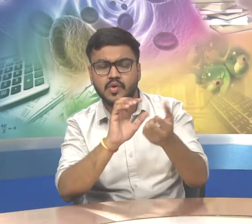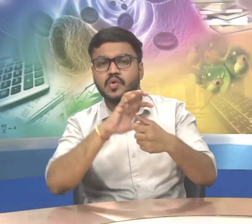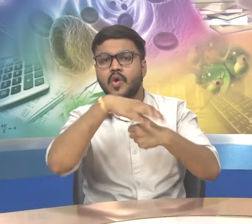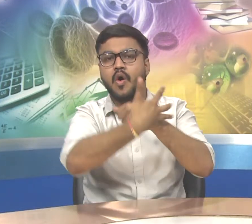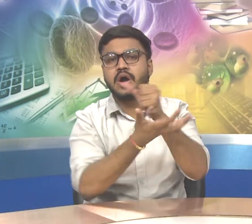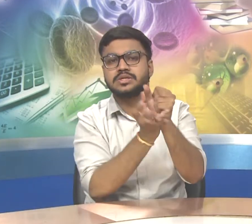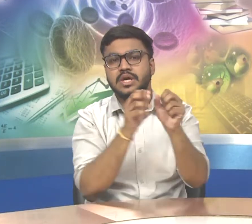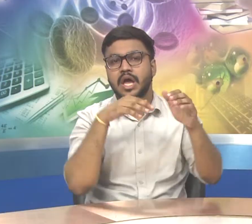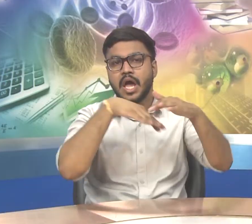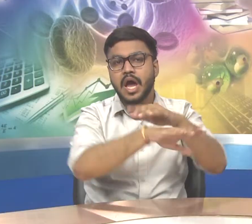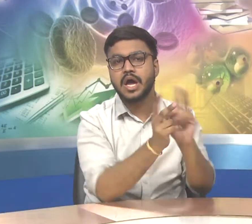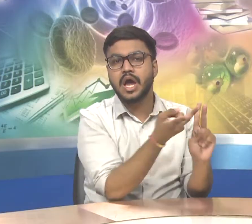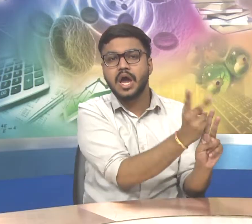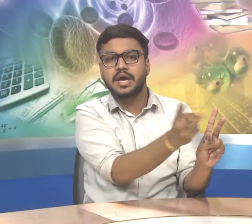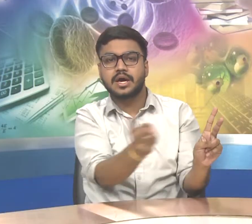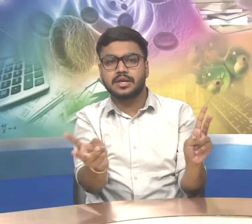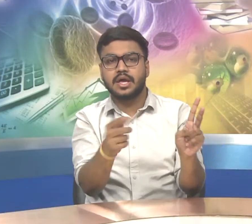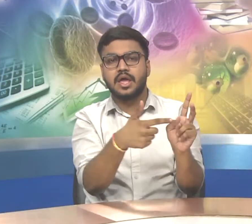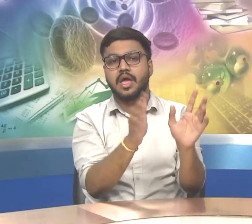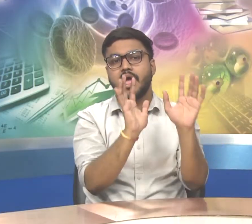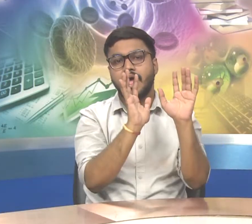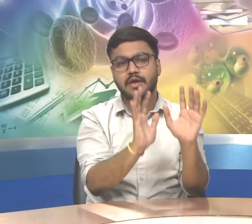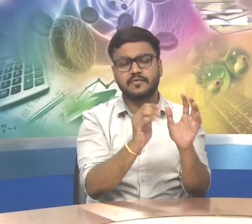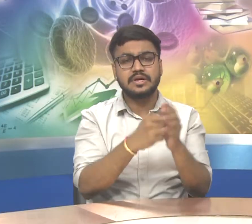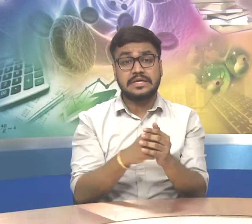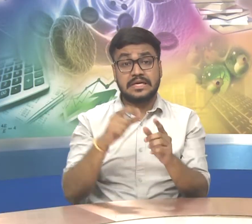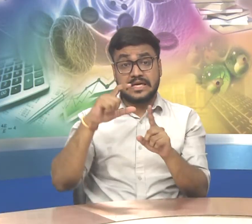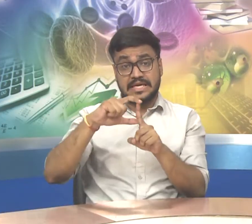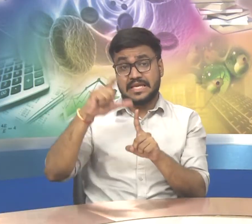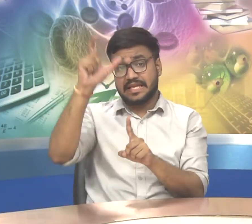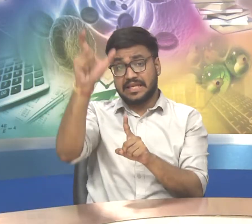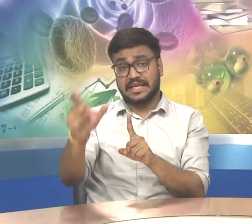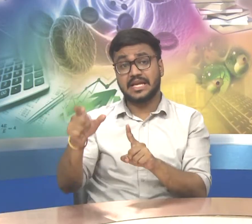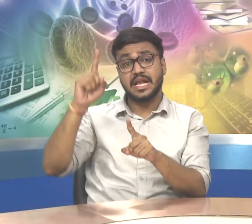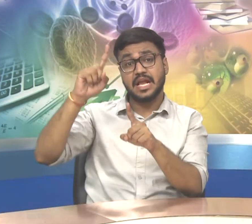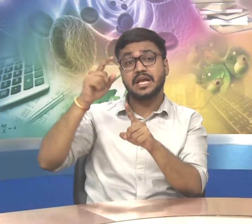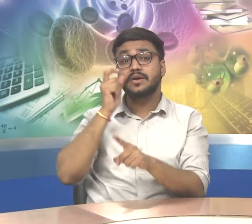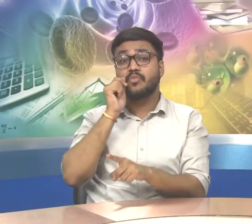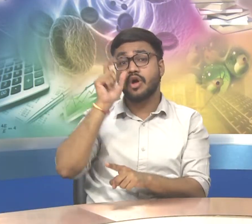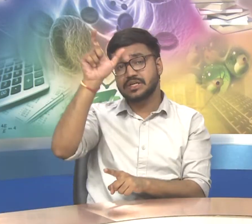In general word, we can say atomic mass is the weight of an atom.